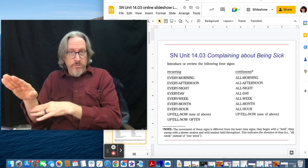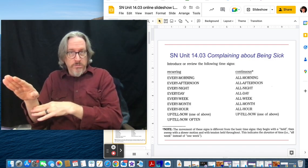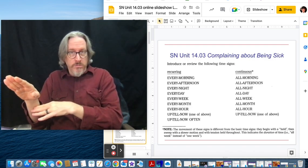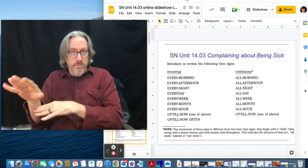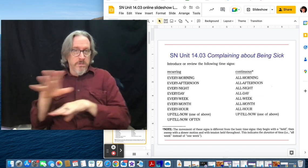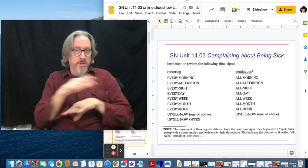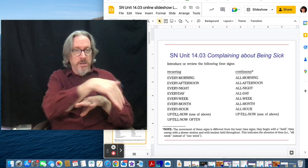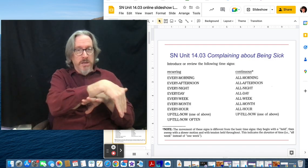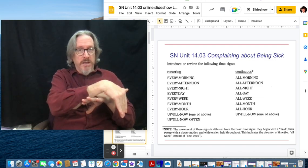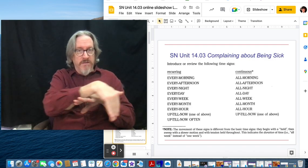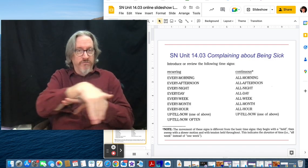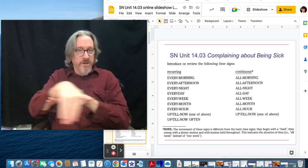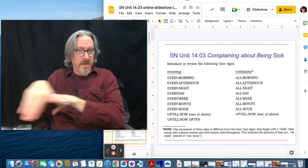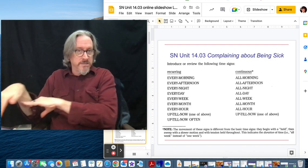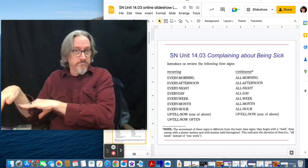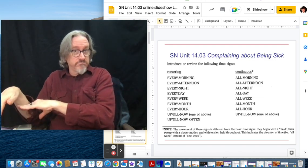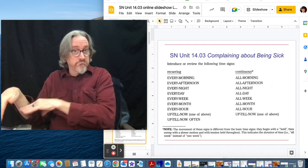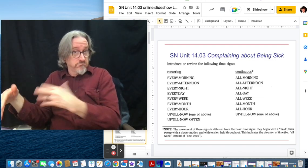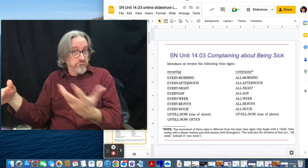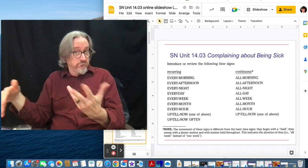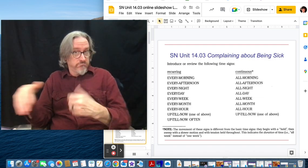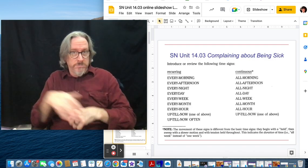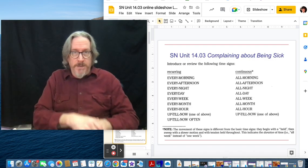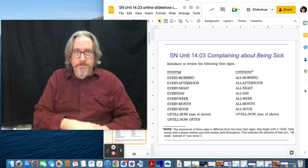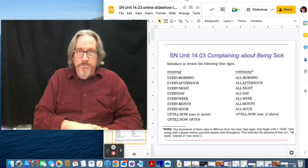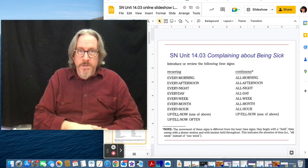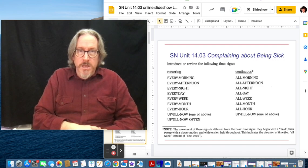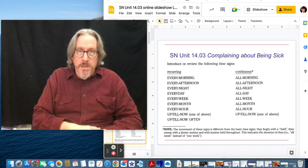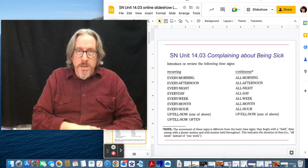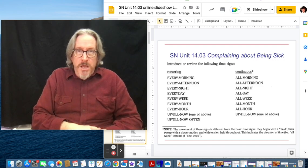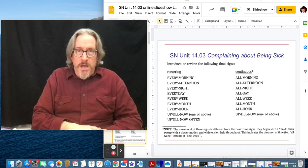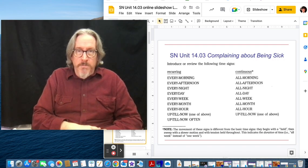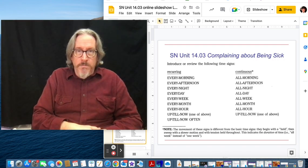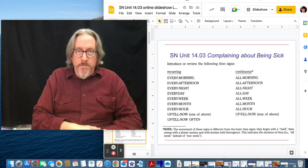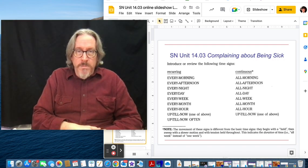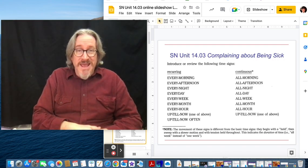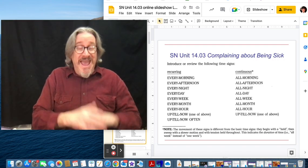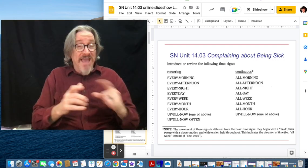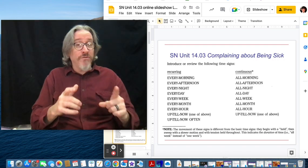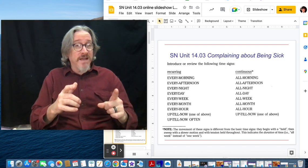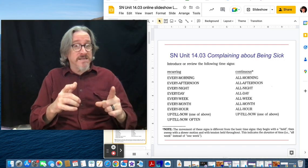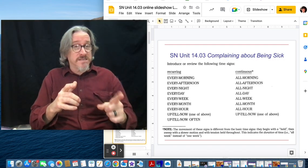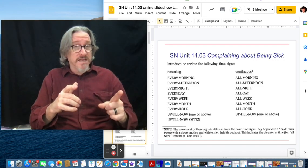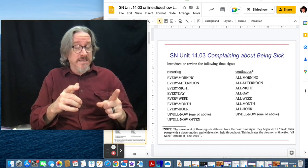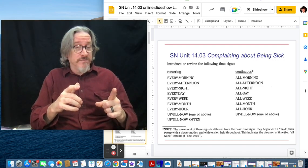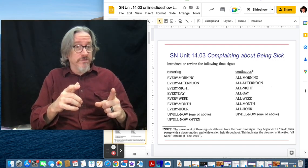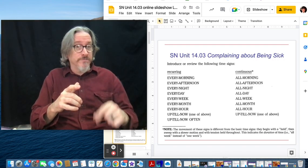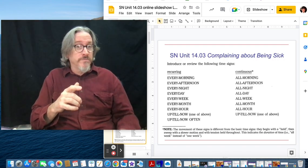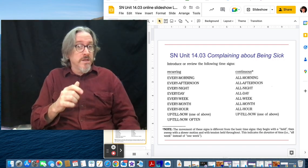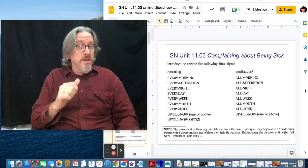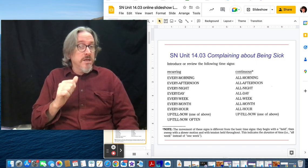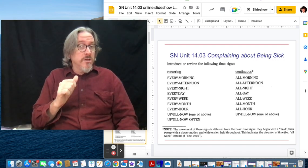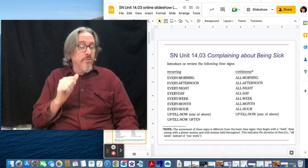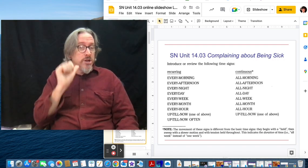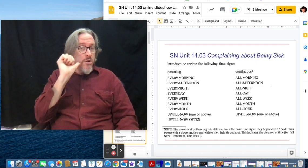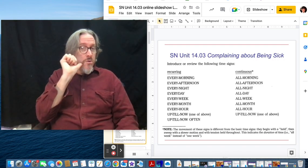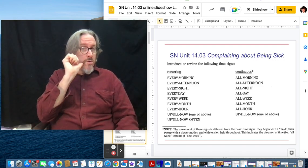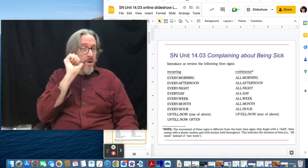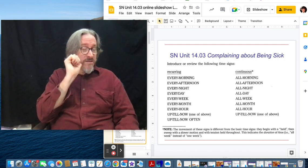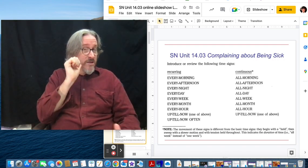afternoon, every night. Okay? Um, every day is slightly different.